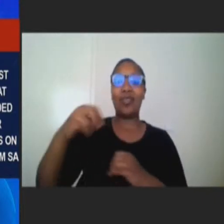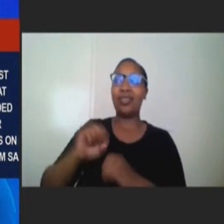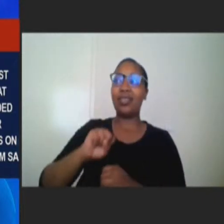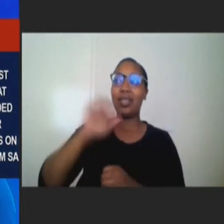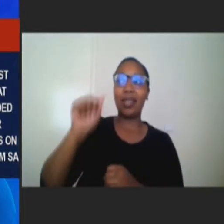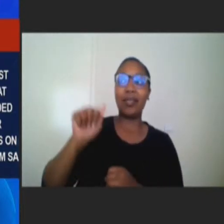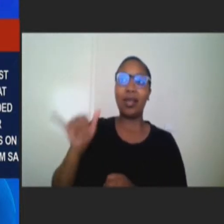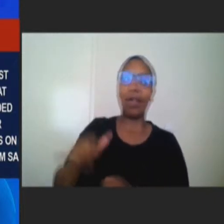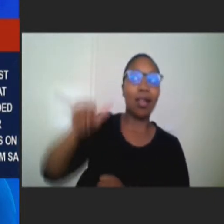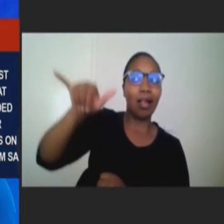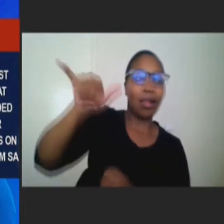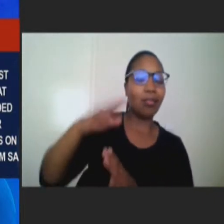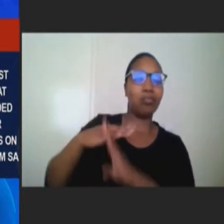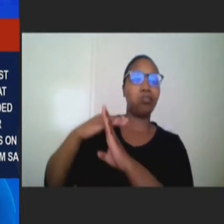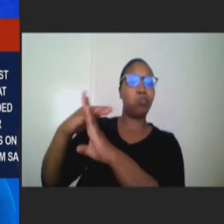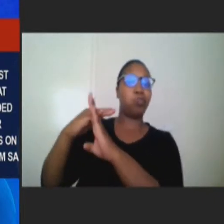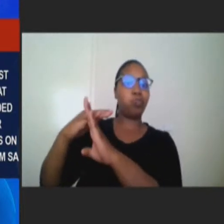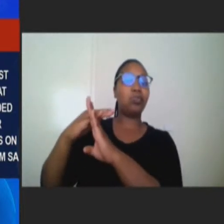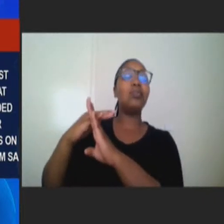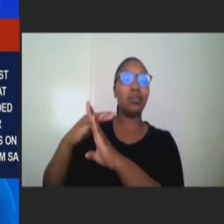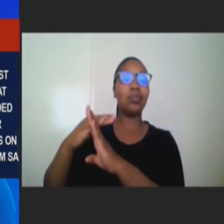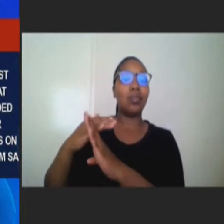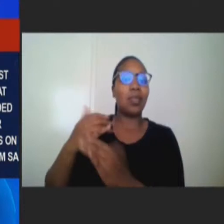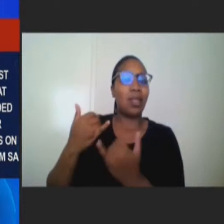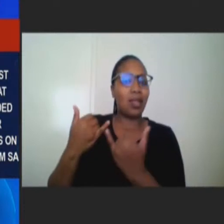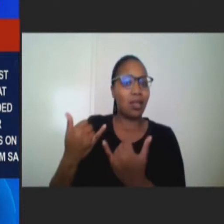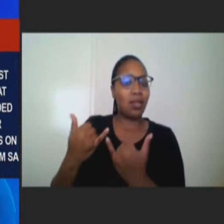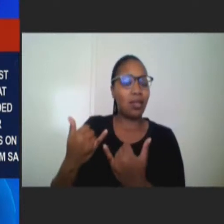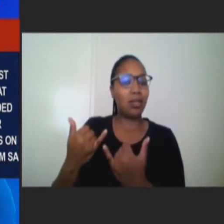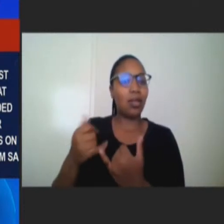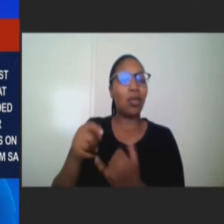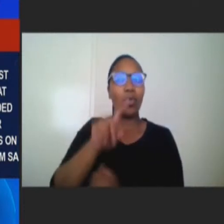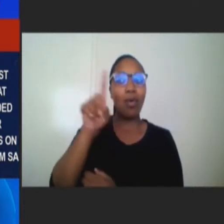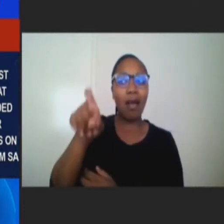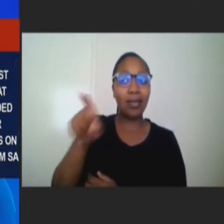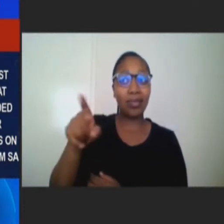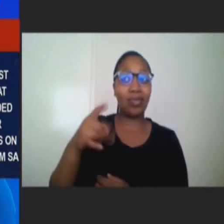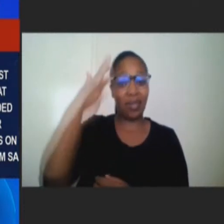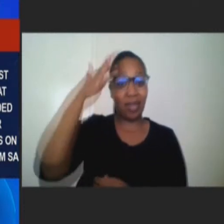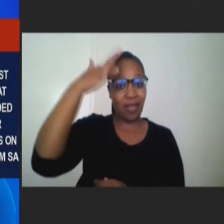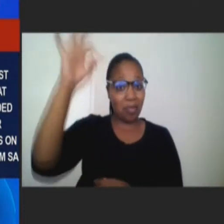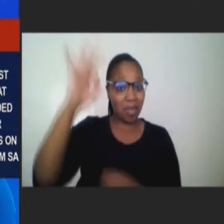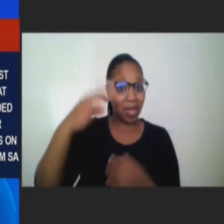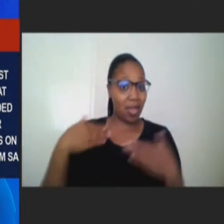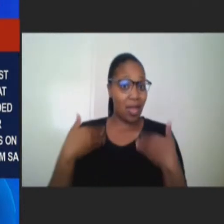have ended up banning us for travel as far as travel is concerned.